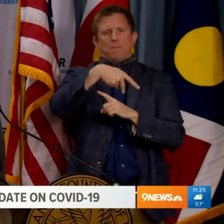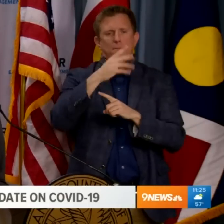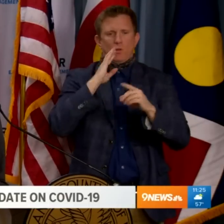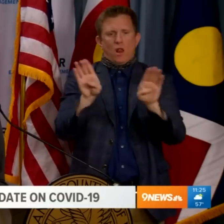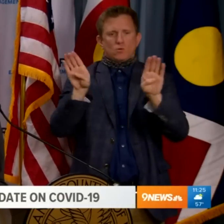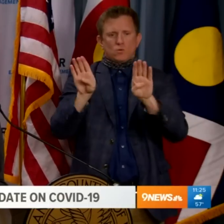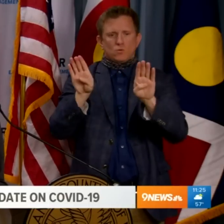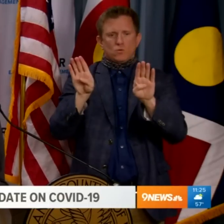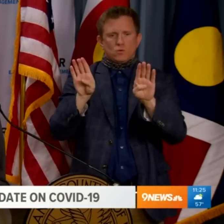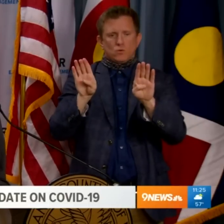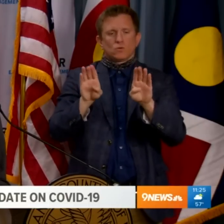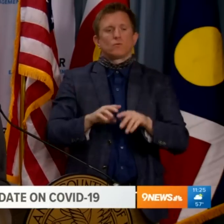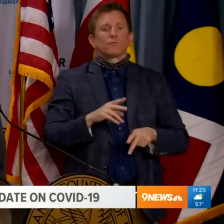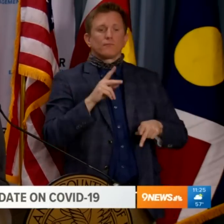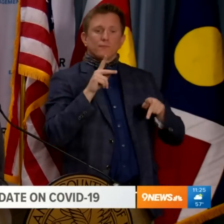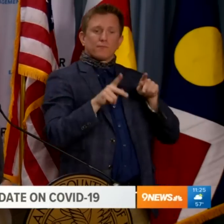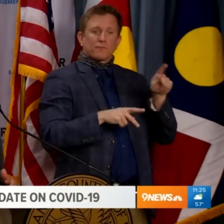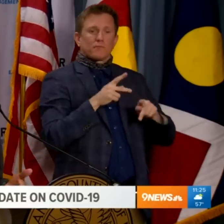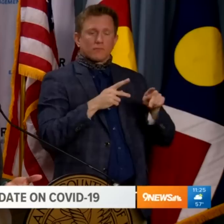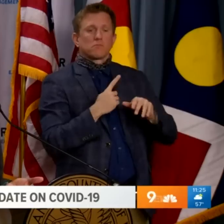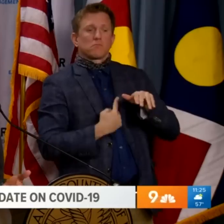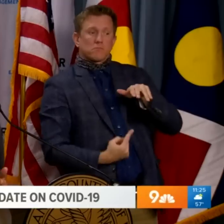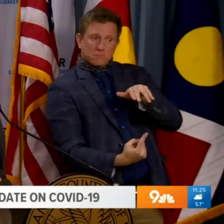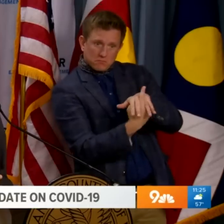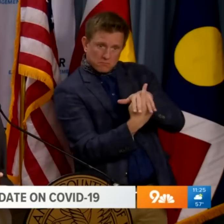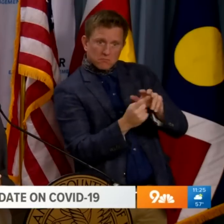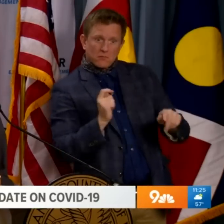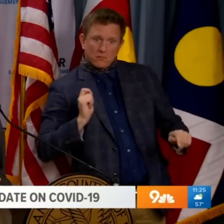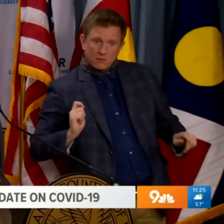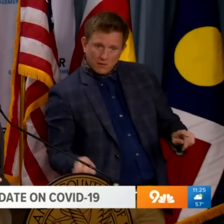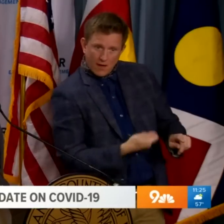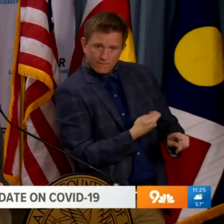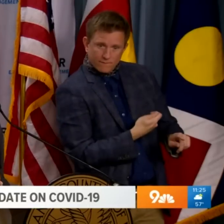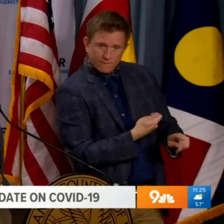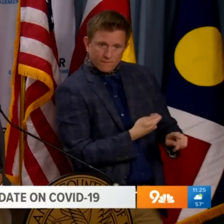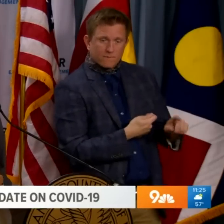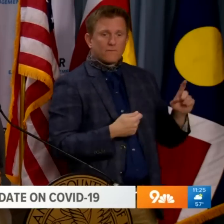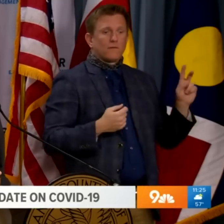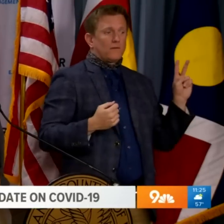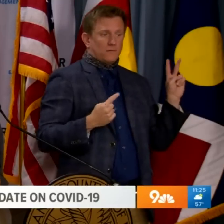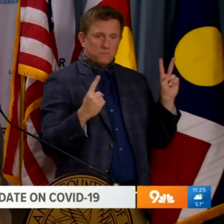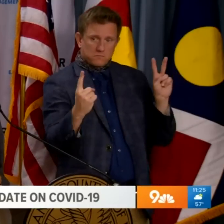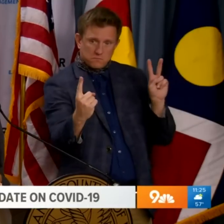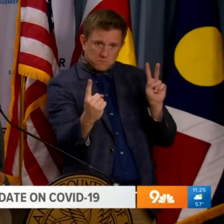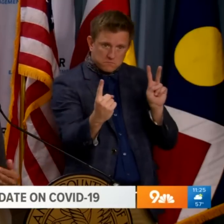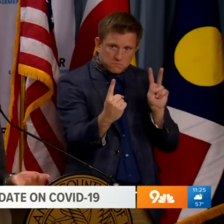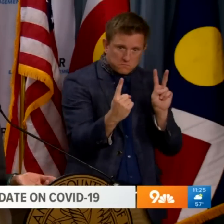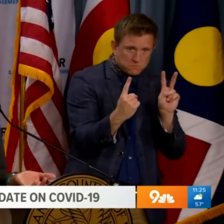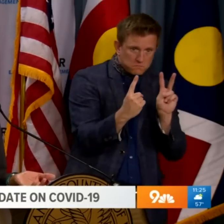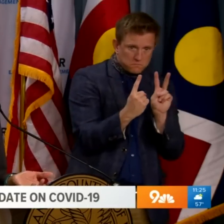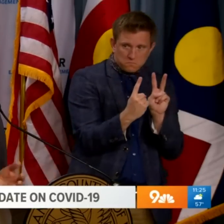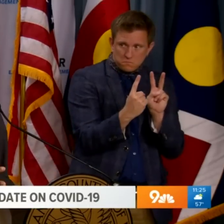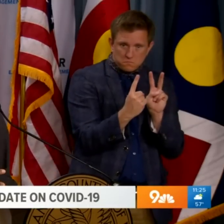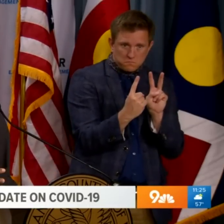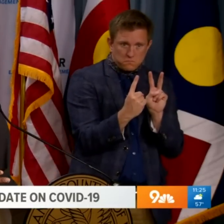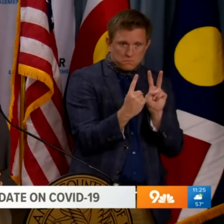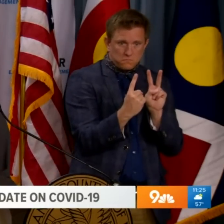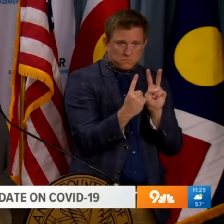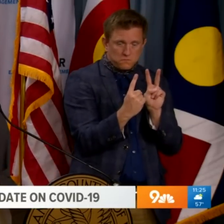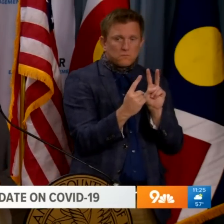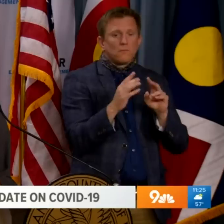includes reserving tee times in advance only by phone. So there will be no contact